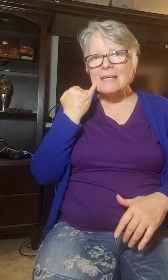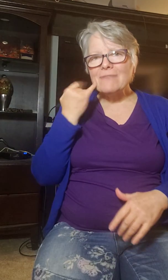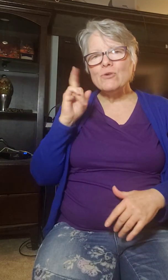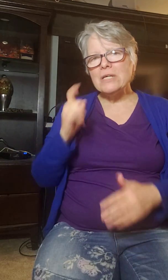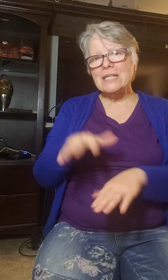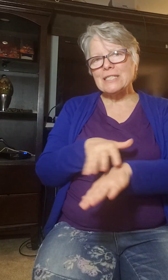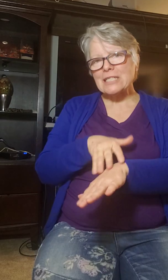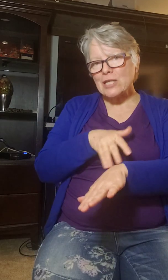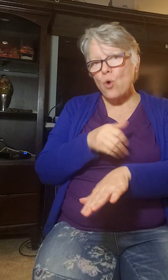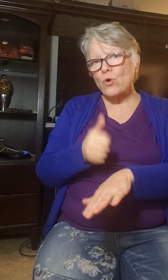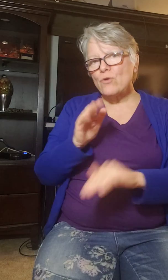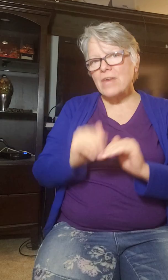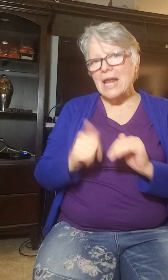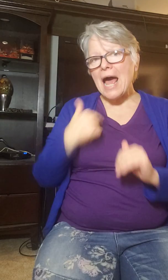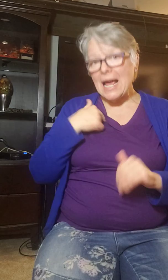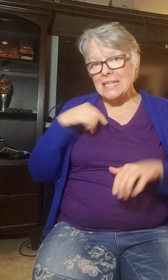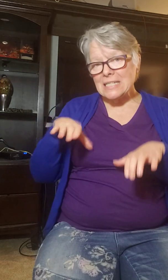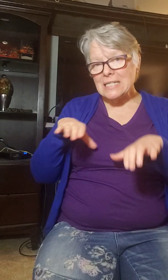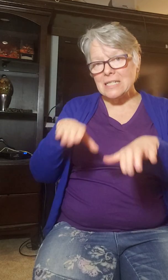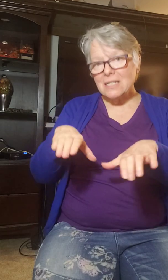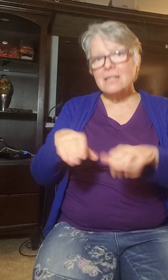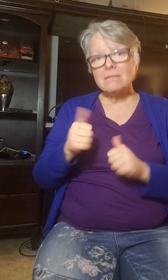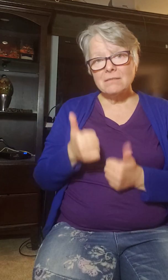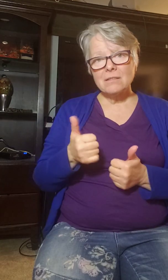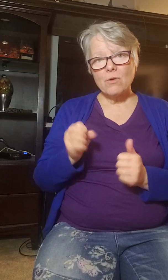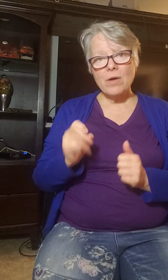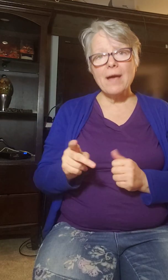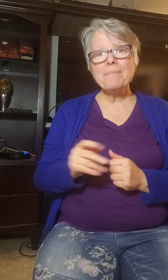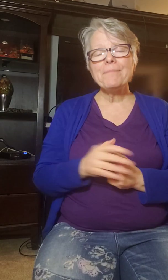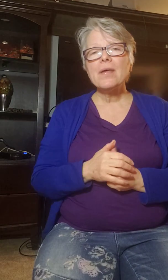you need it slower than I did. Okay,